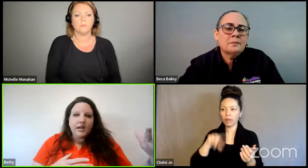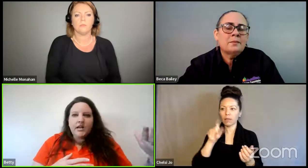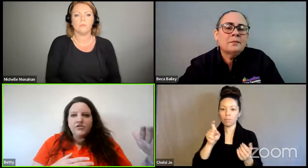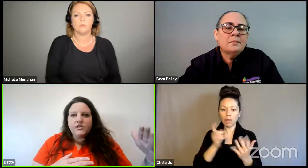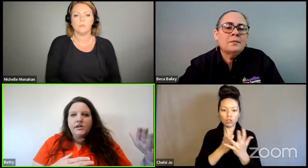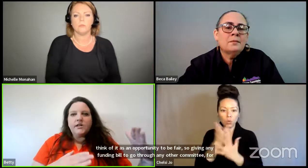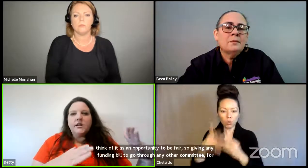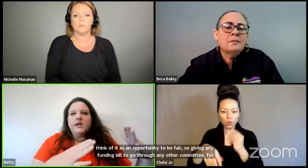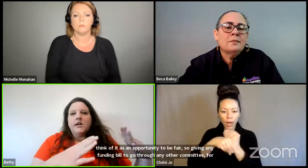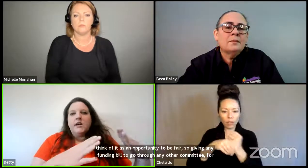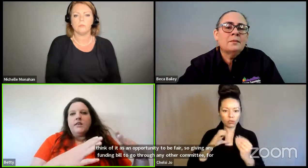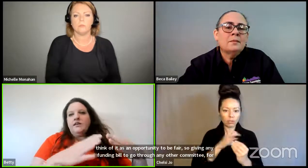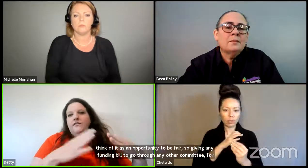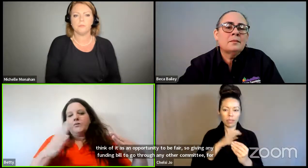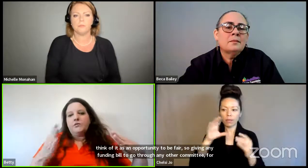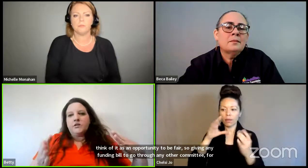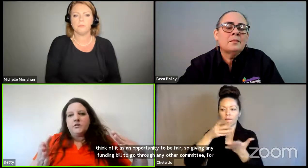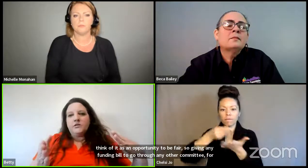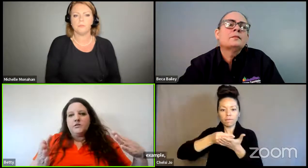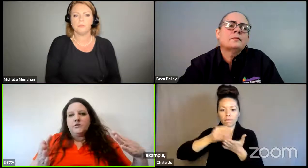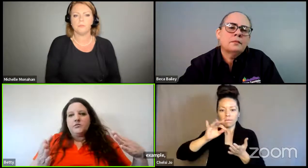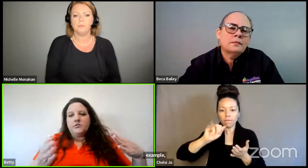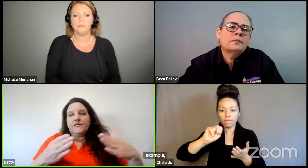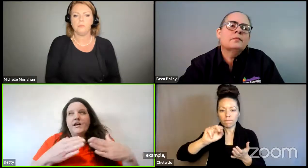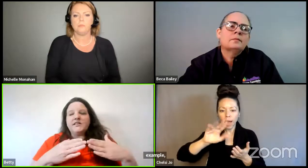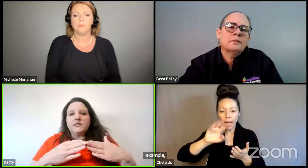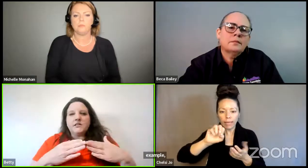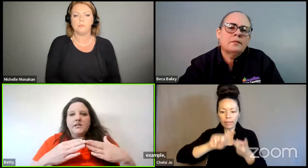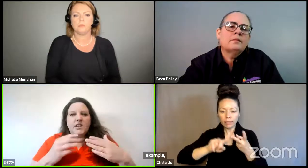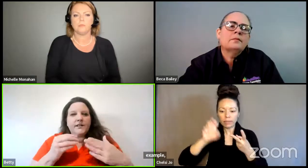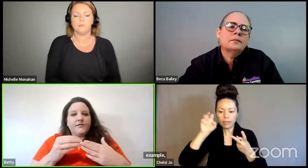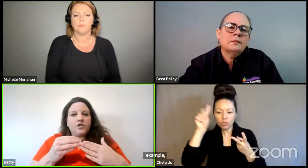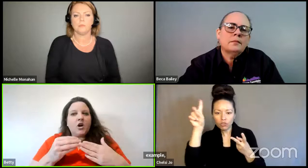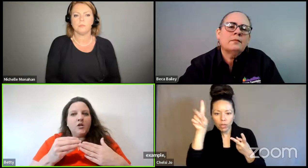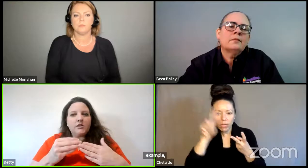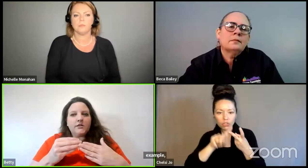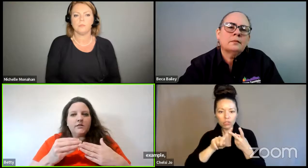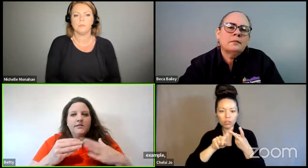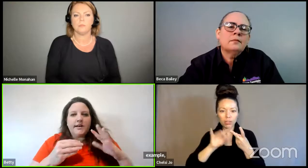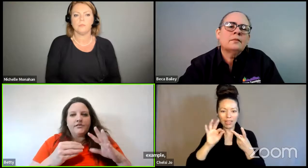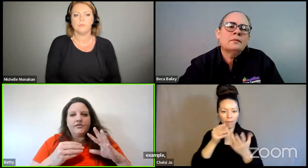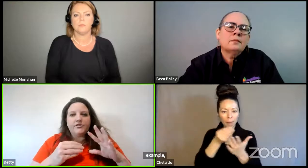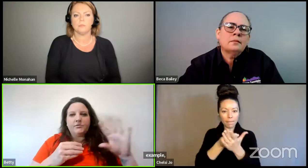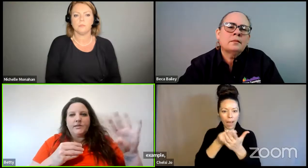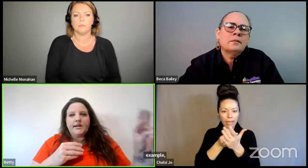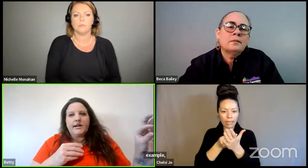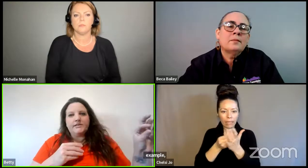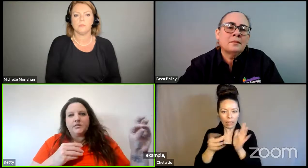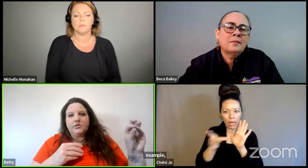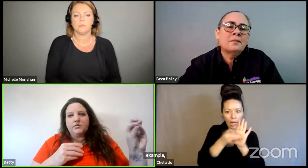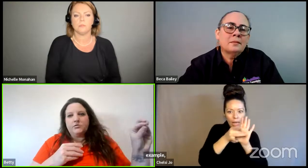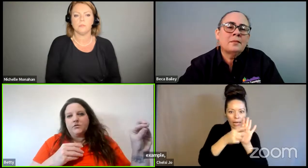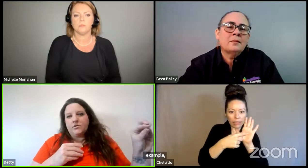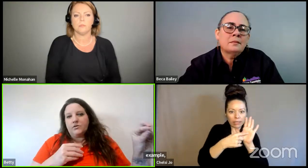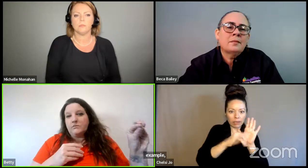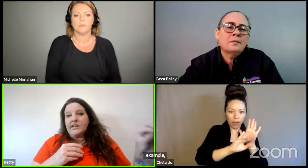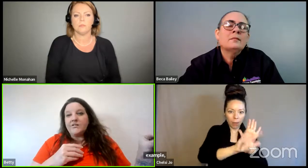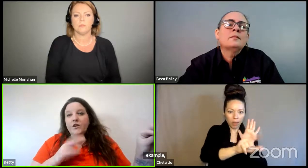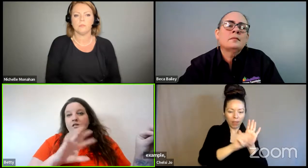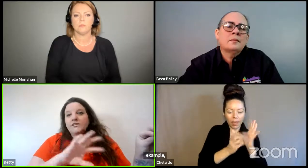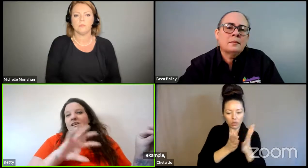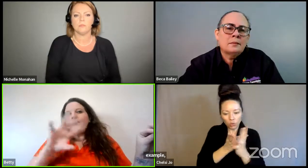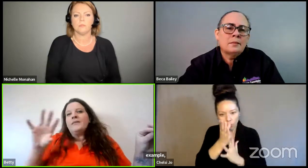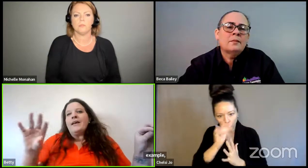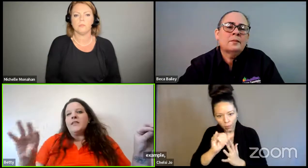or education. And then if it has any kind of dollars attached to it, it has to go through one of those